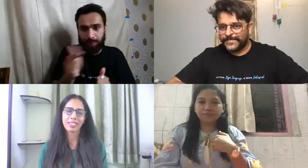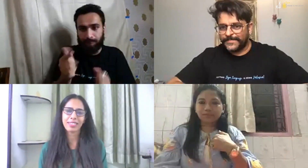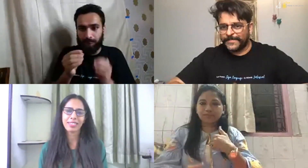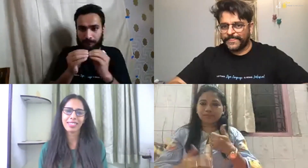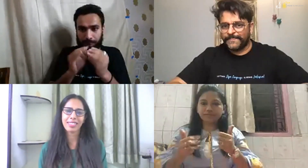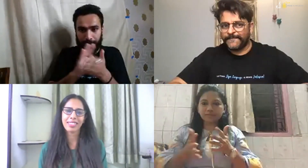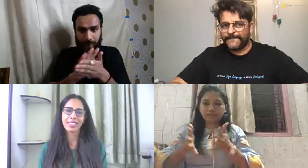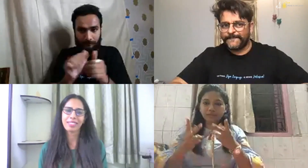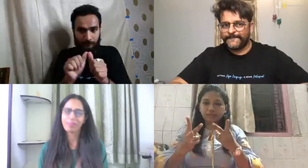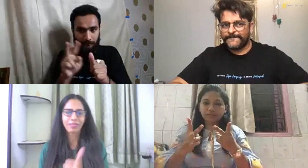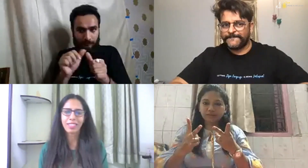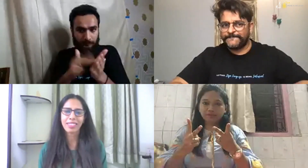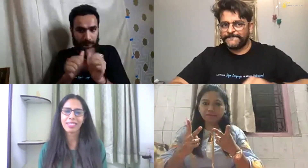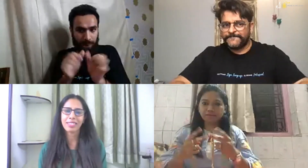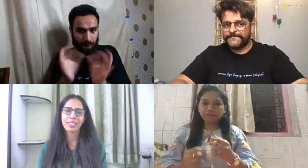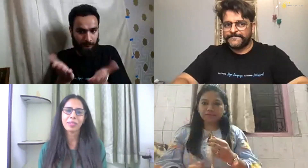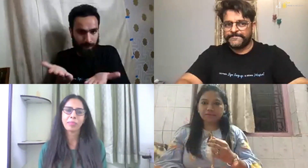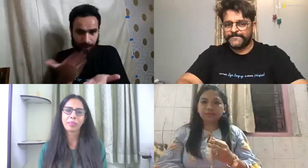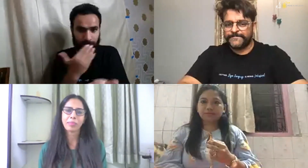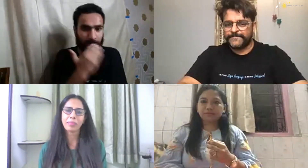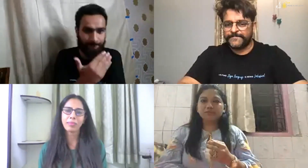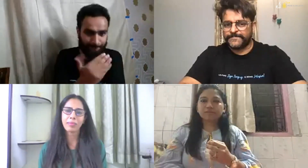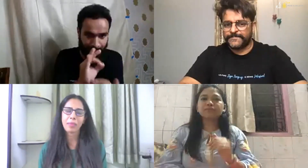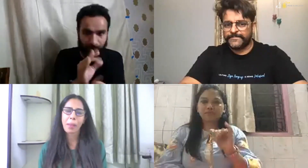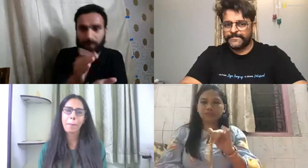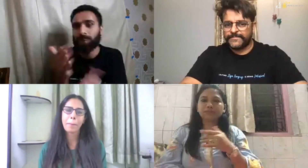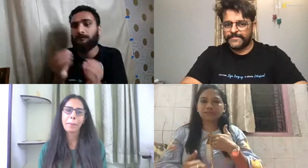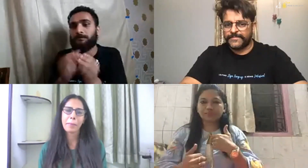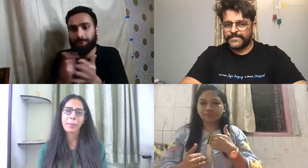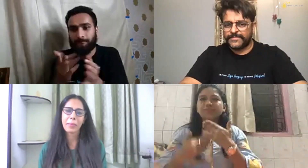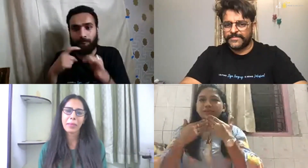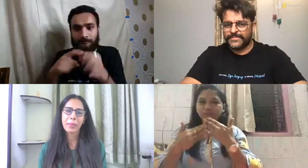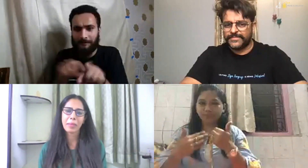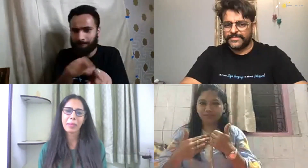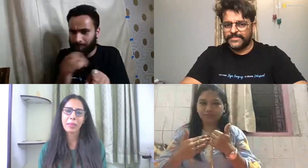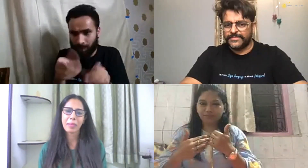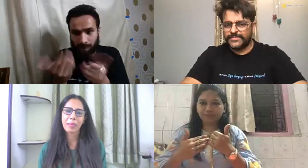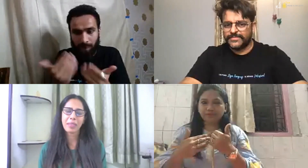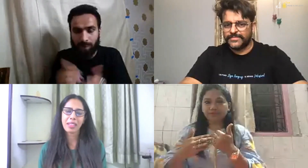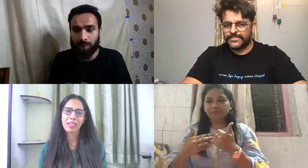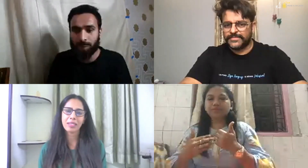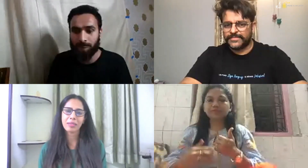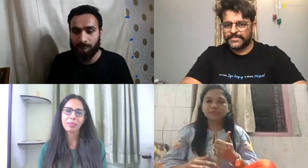Thank you so much. Yes, Bhavna, you can go ahead. Yeah.